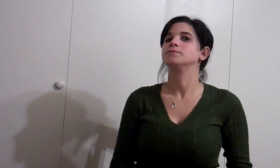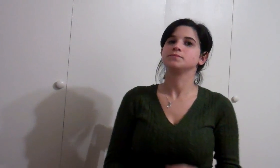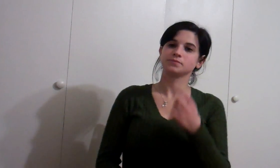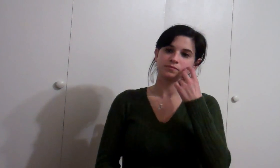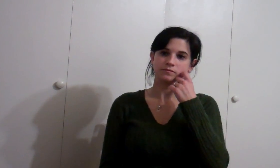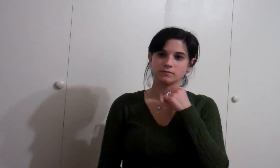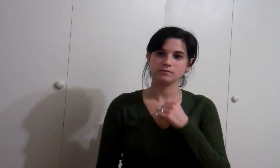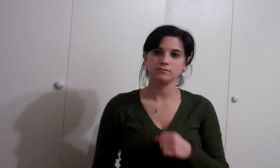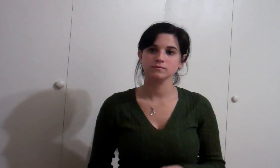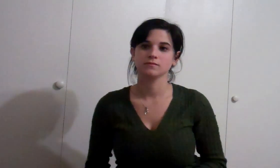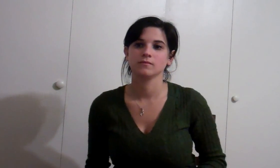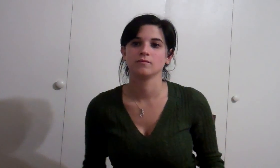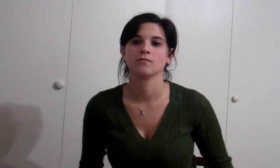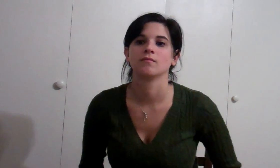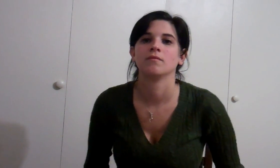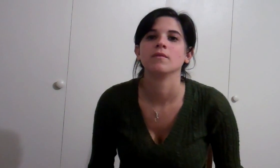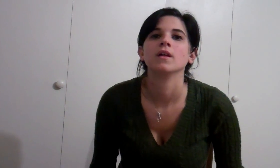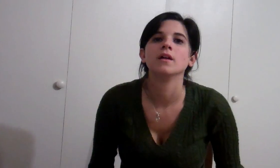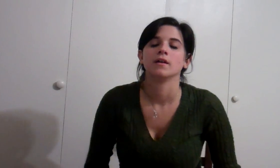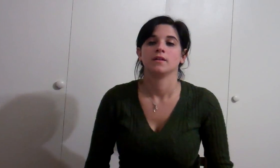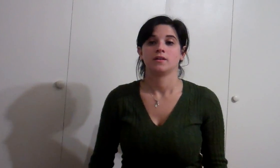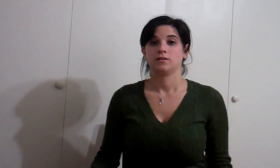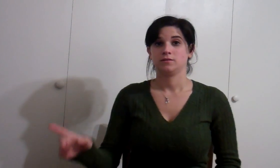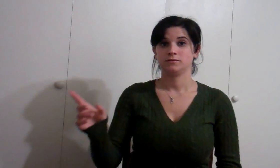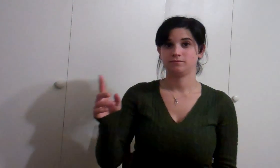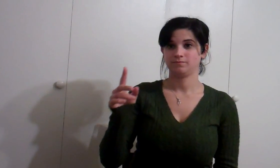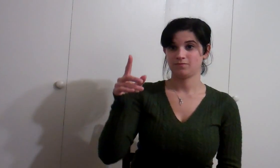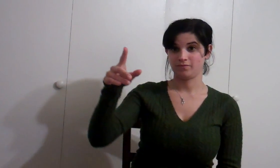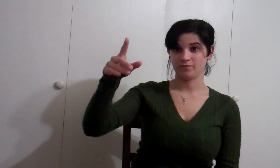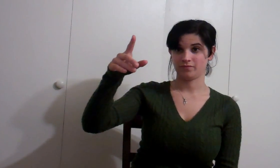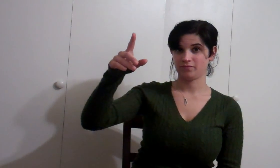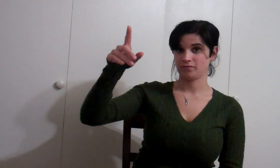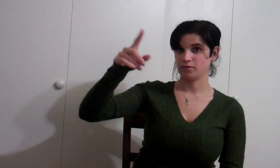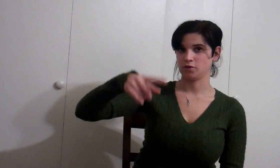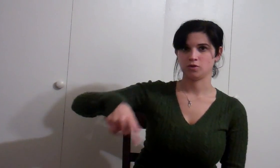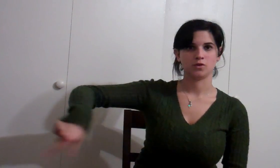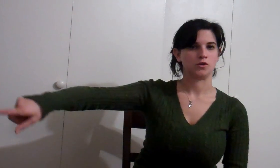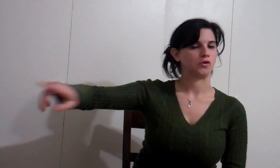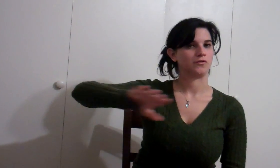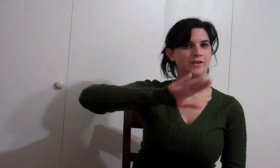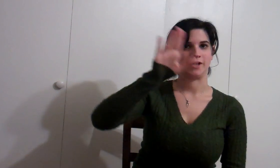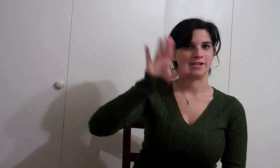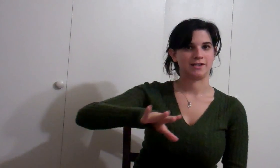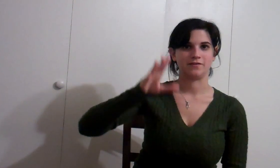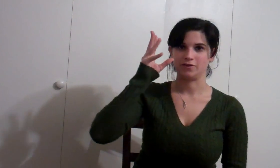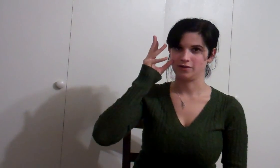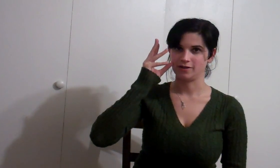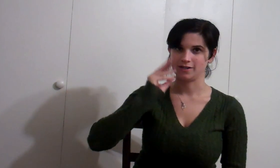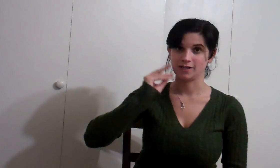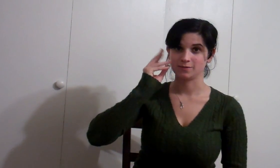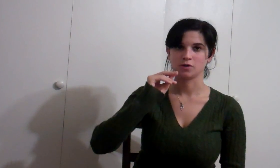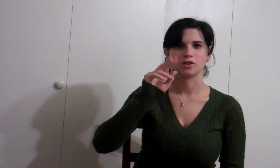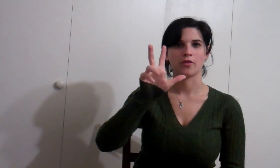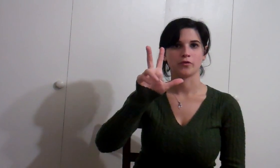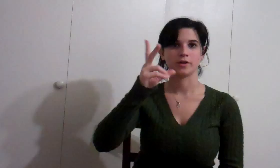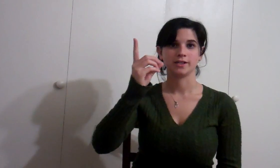have never seen how magical 3D movies can be until you see it in the hands of an artist like Oscar-winning director Martin Scorsese.